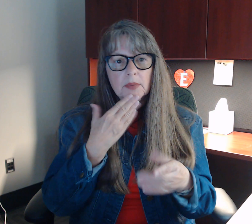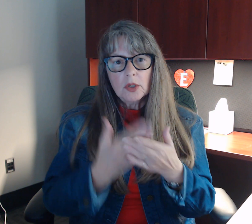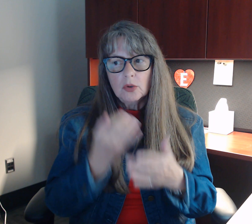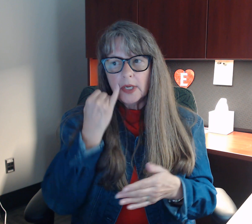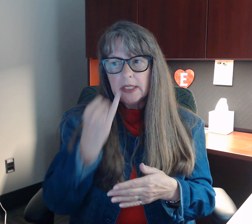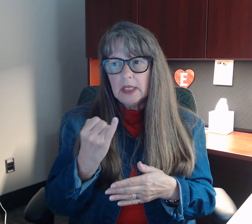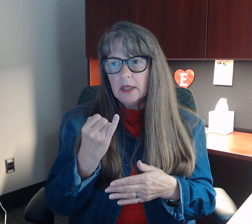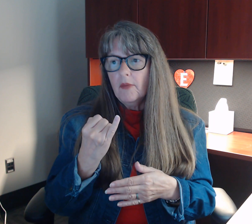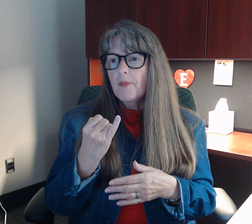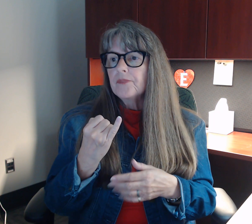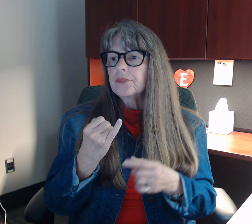good idea.